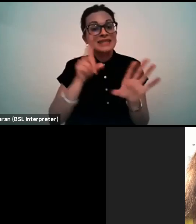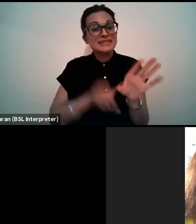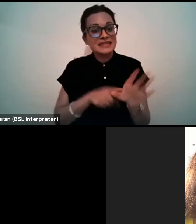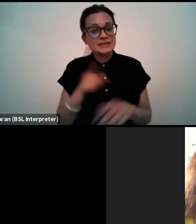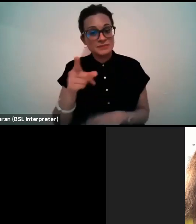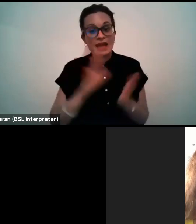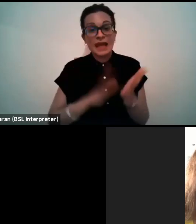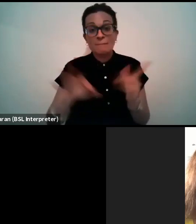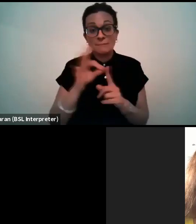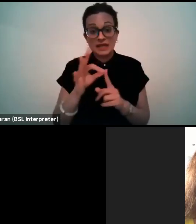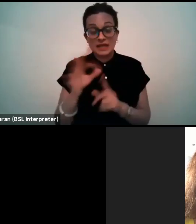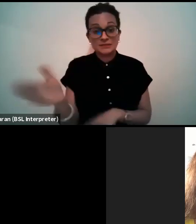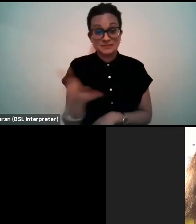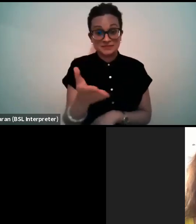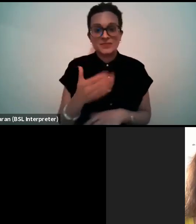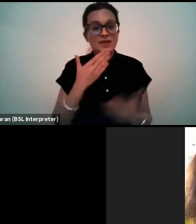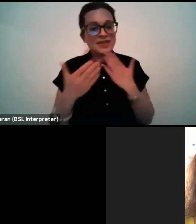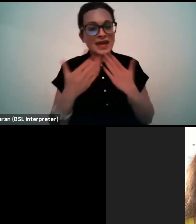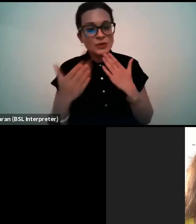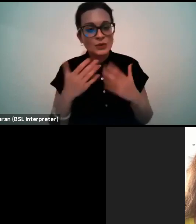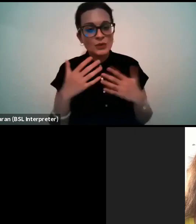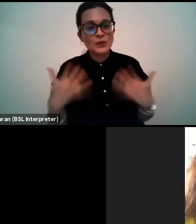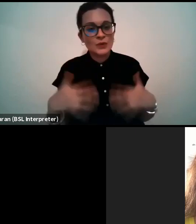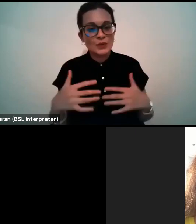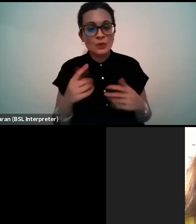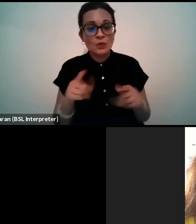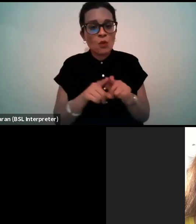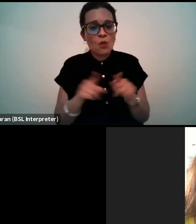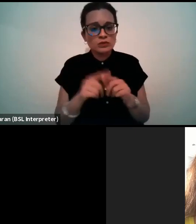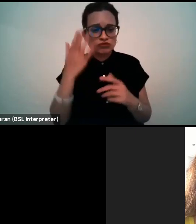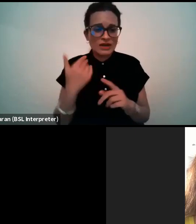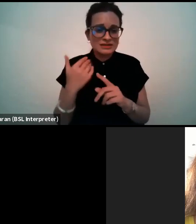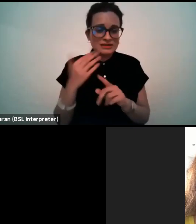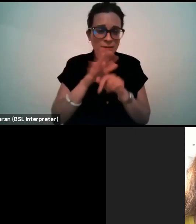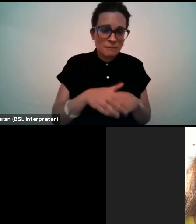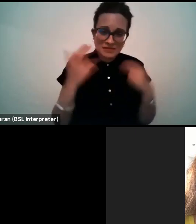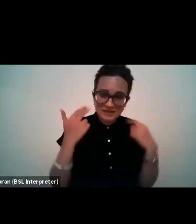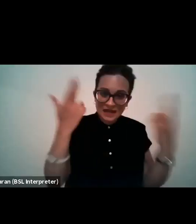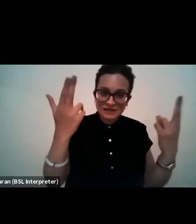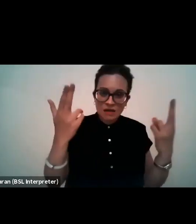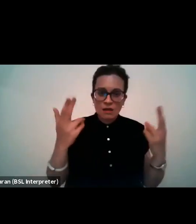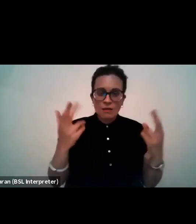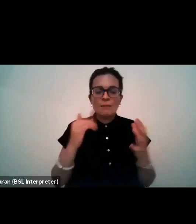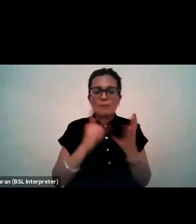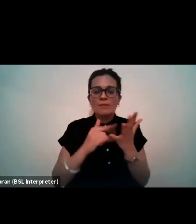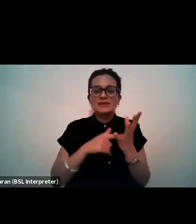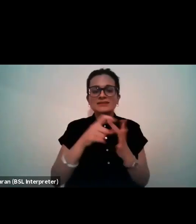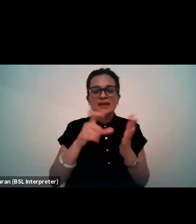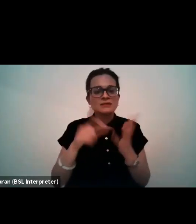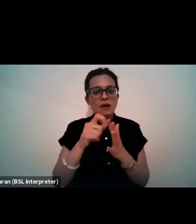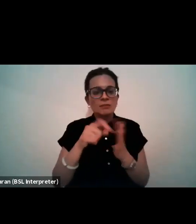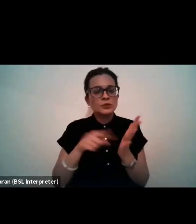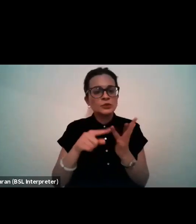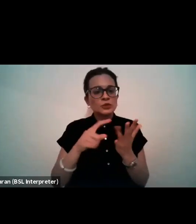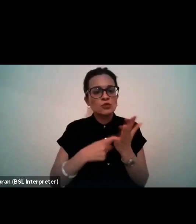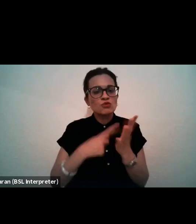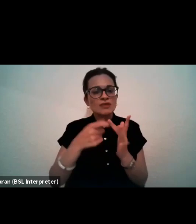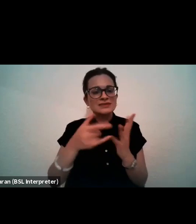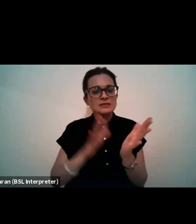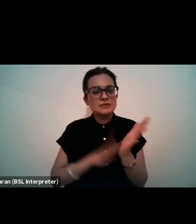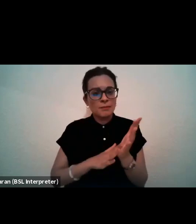Thank you, Sami, and thank you to Stand Up to Racism for being very consistent on this issue and